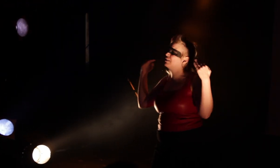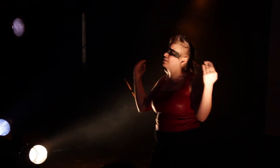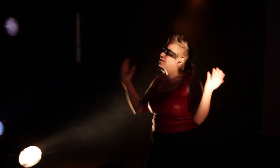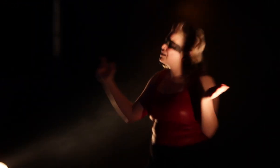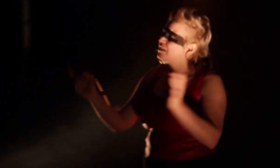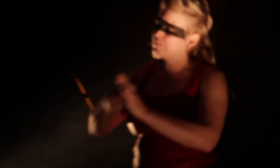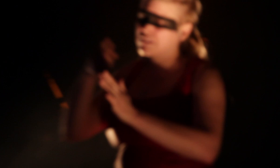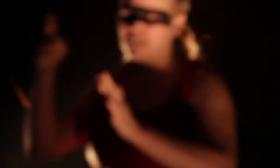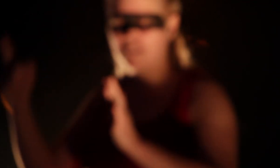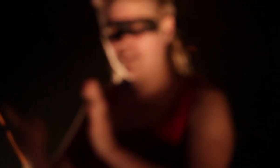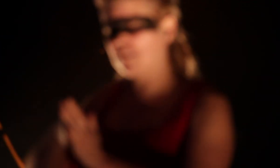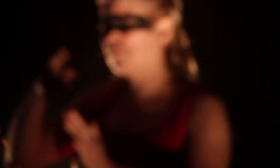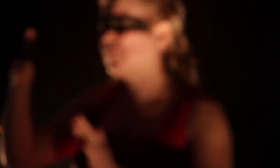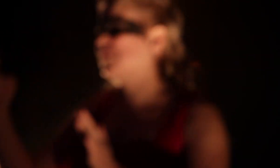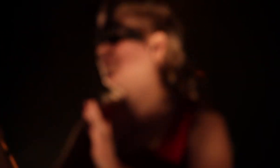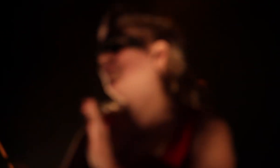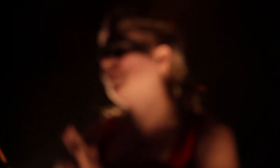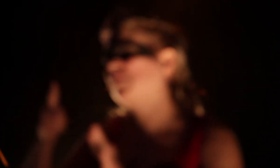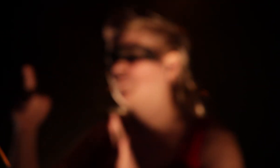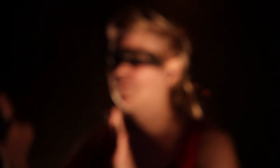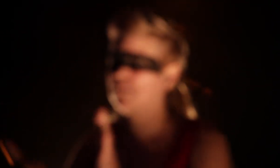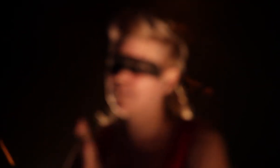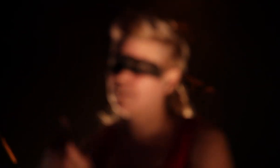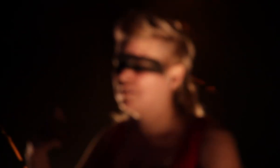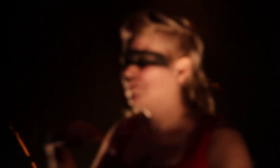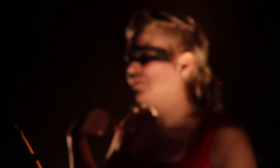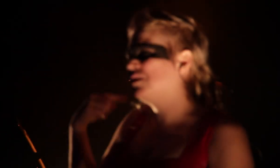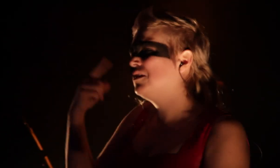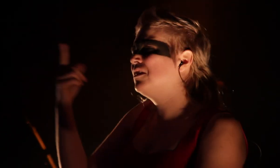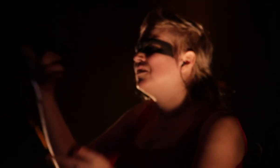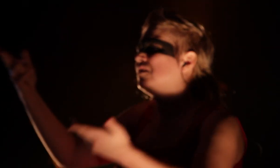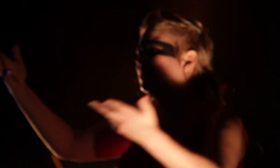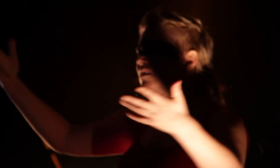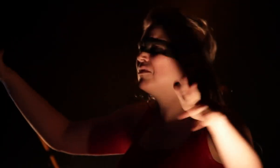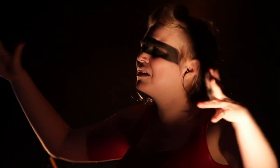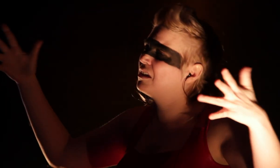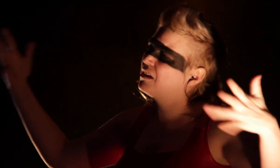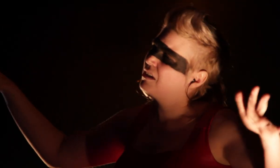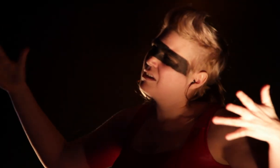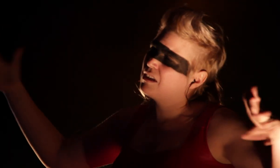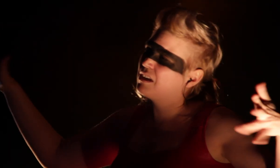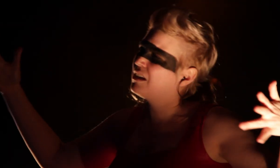they've been repeated Over, over, over again